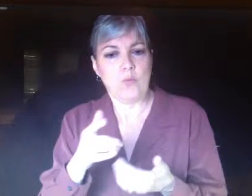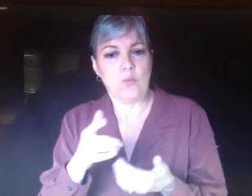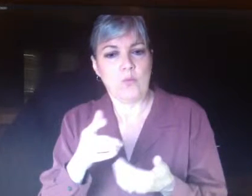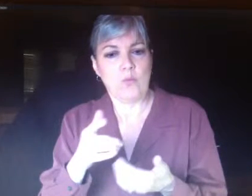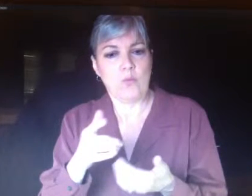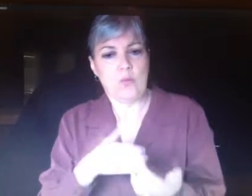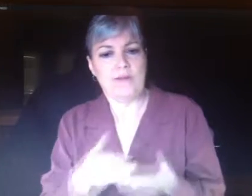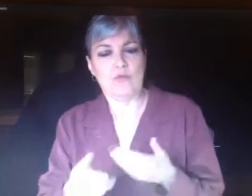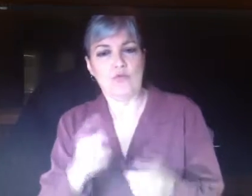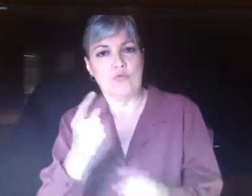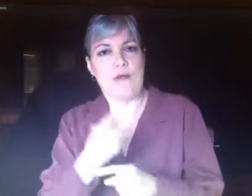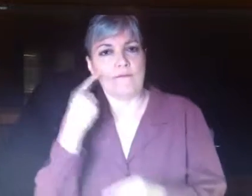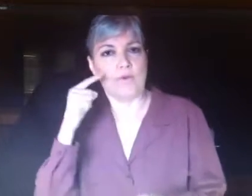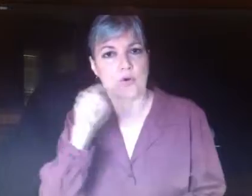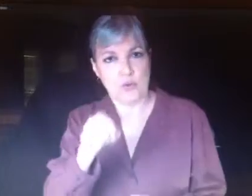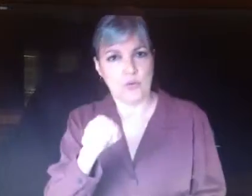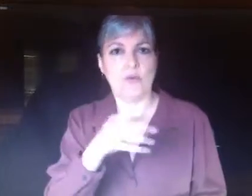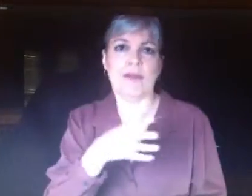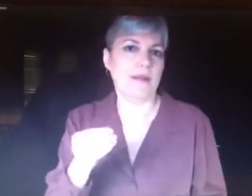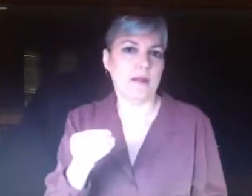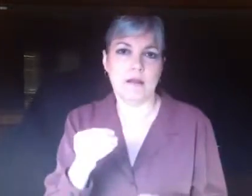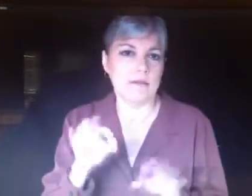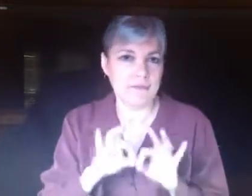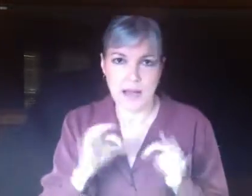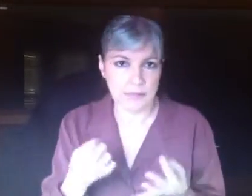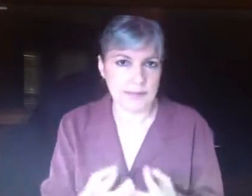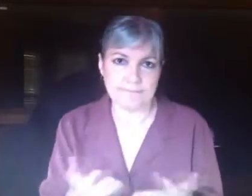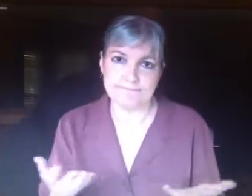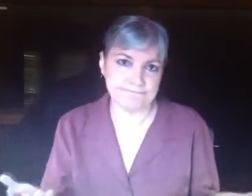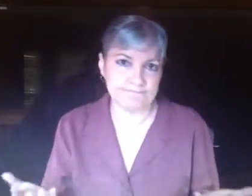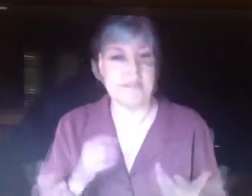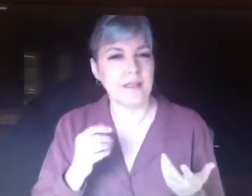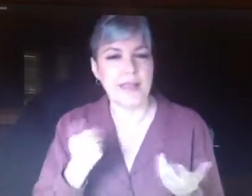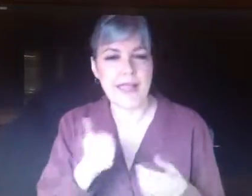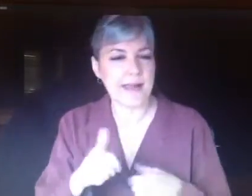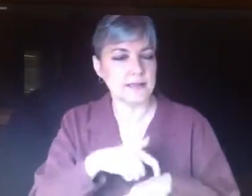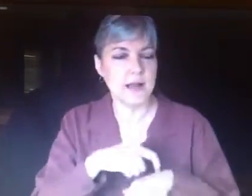person, and it's whatever you feel as if what's best for you and your family.